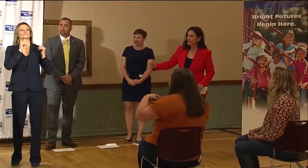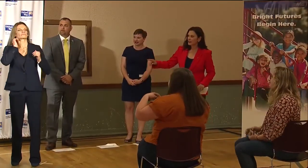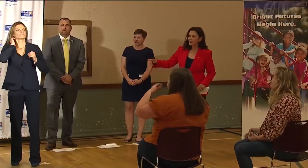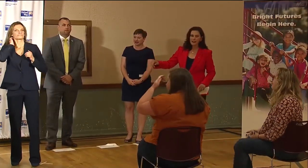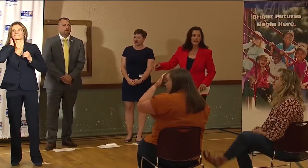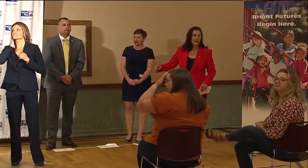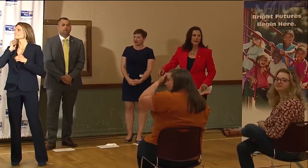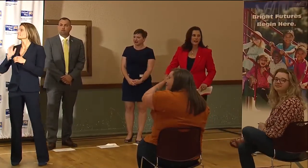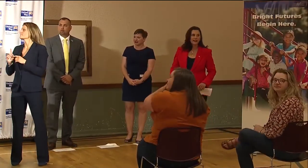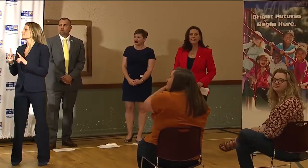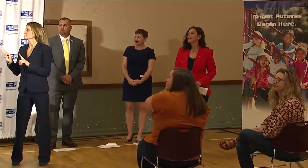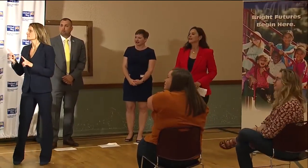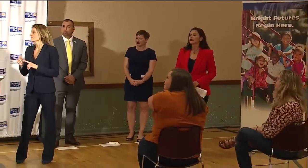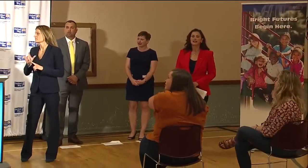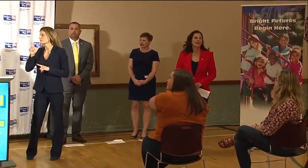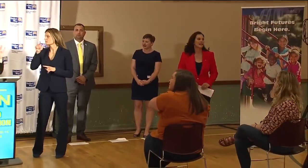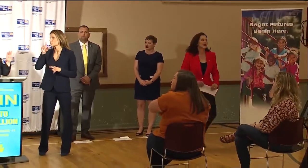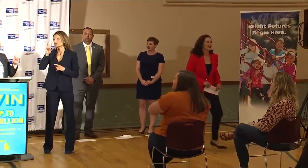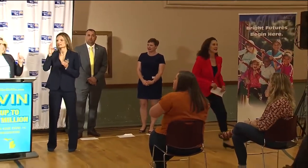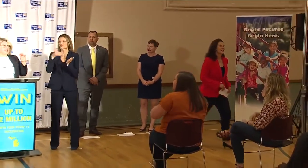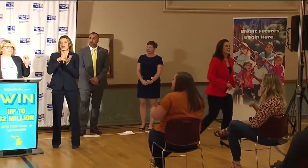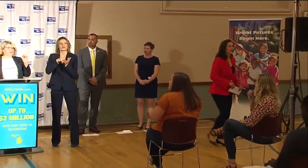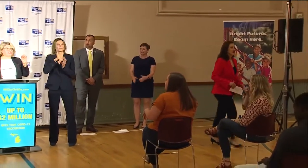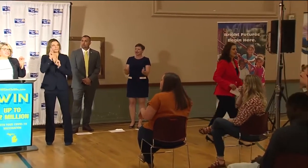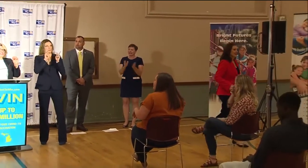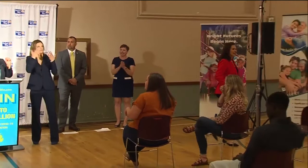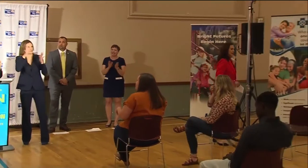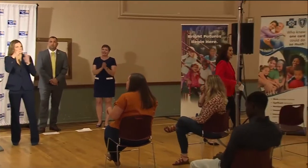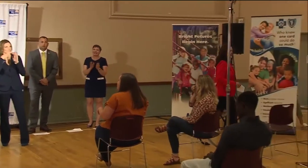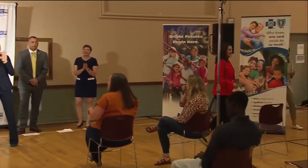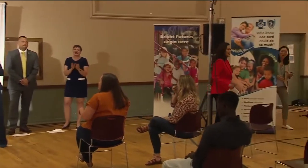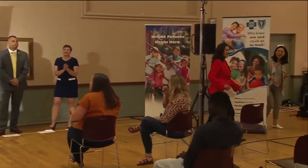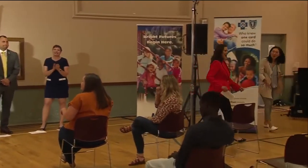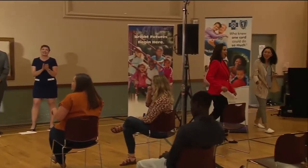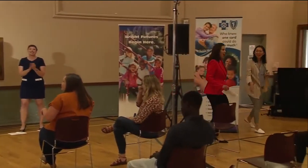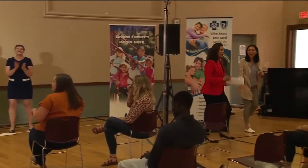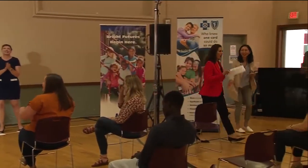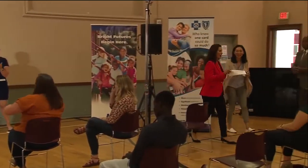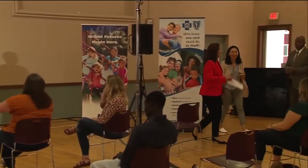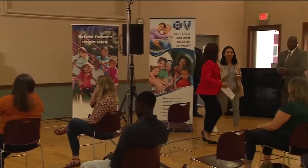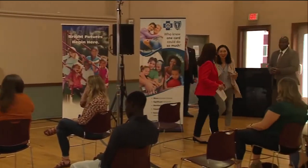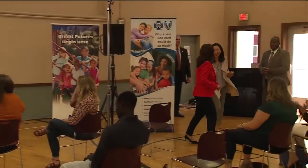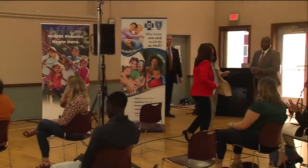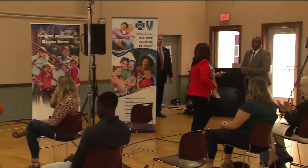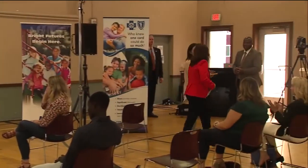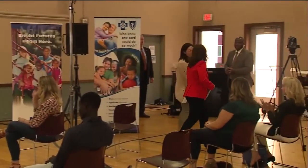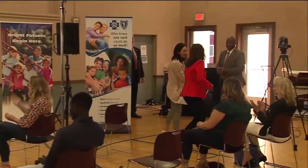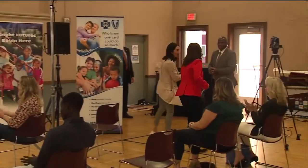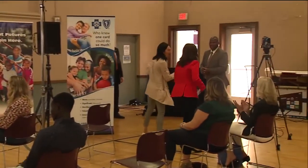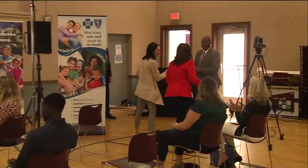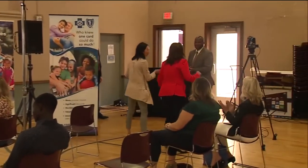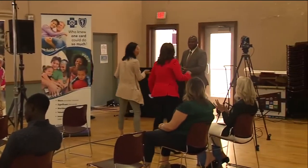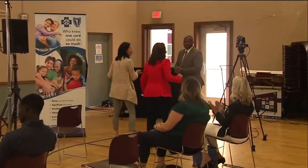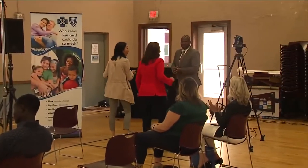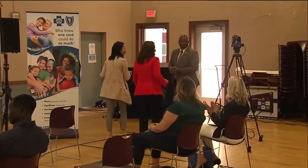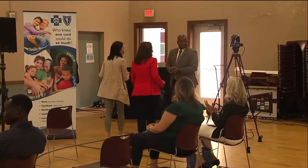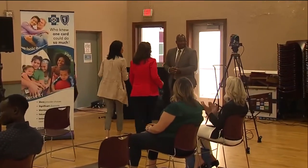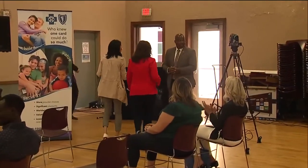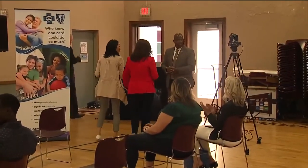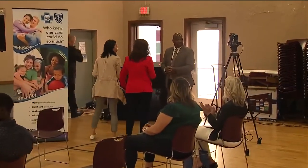Mike said, over 26,000 folks have registered for the sweepstakes already, so.